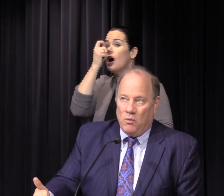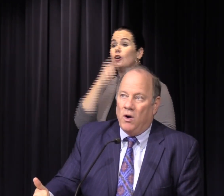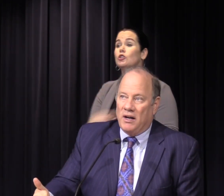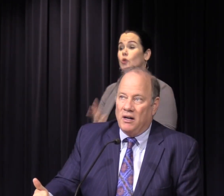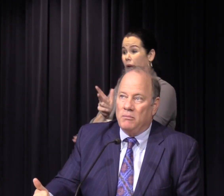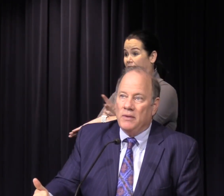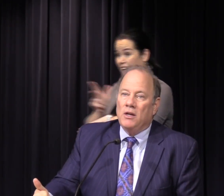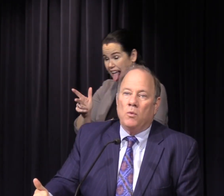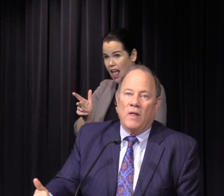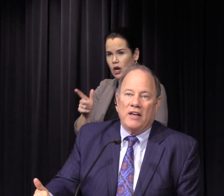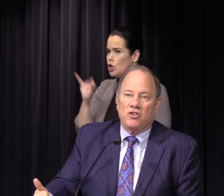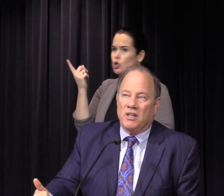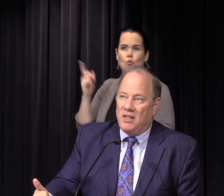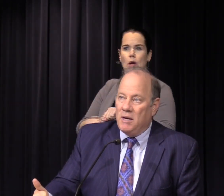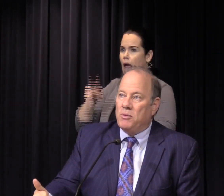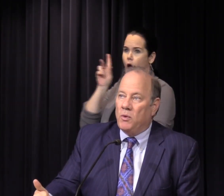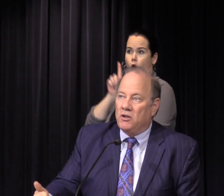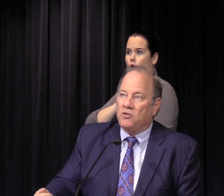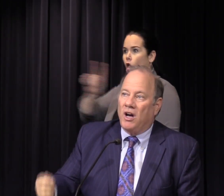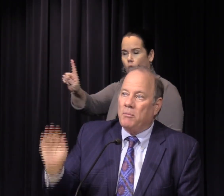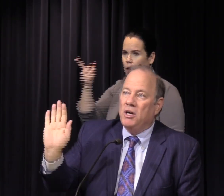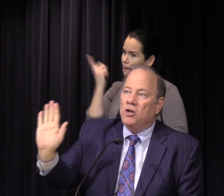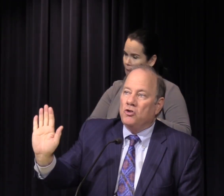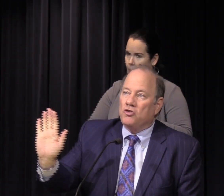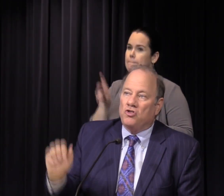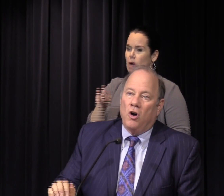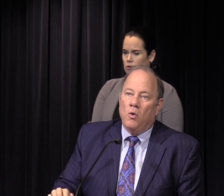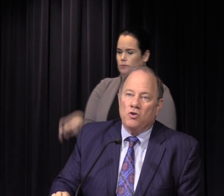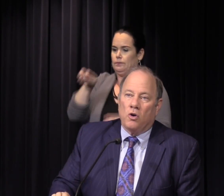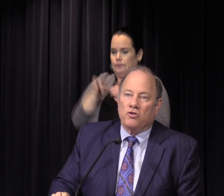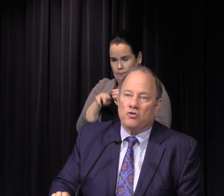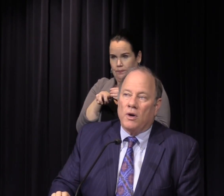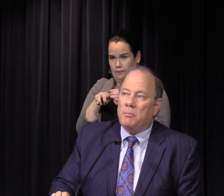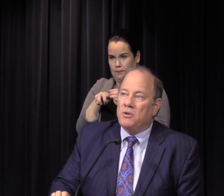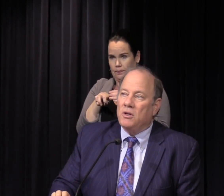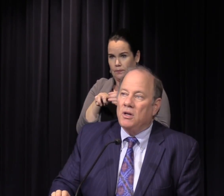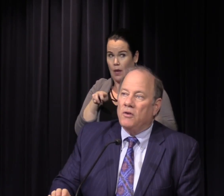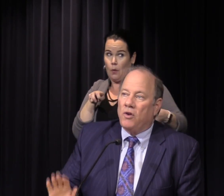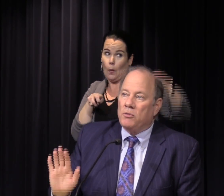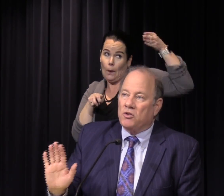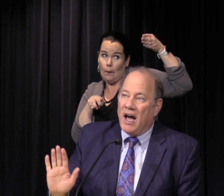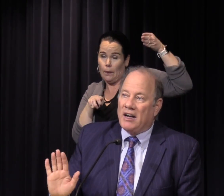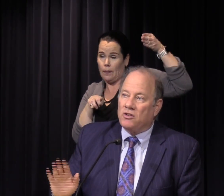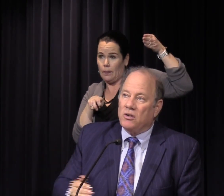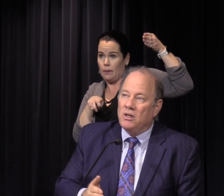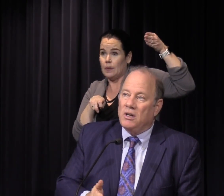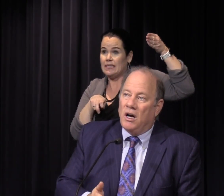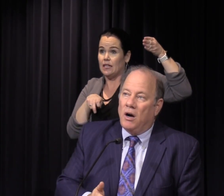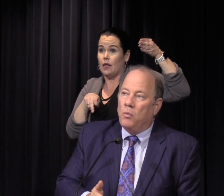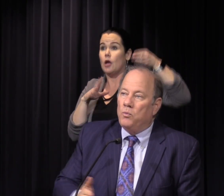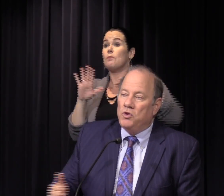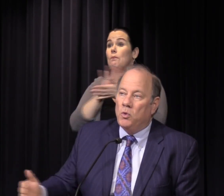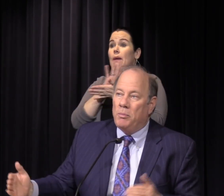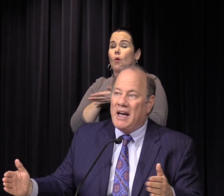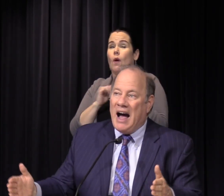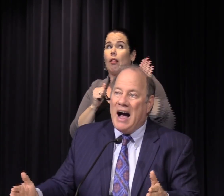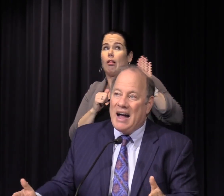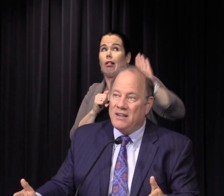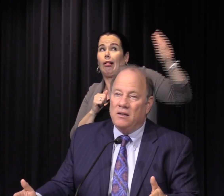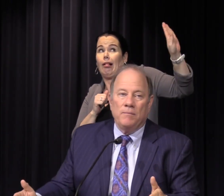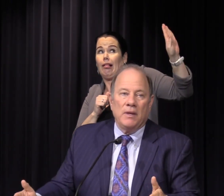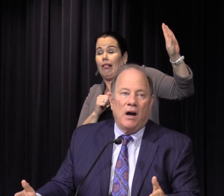is not a walk-up. We'll ask you to keep the windows up. You'll show your script from your doctor. You will